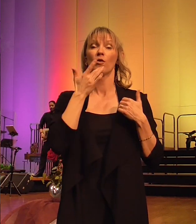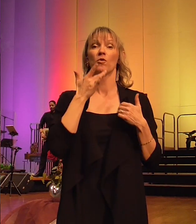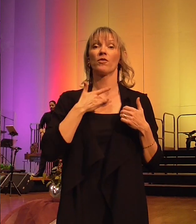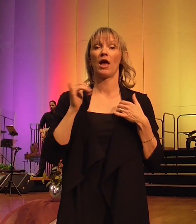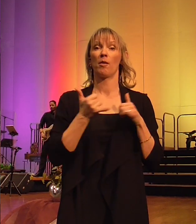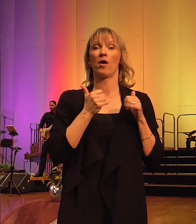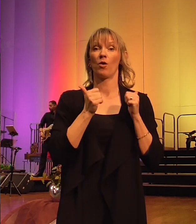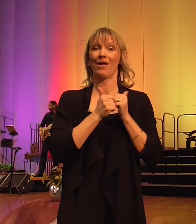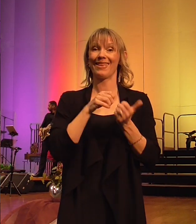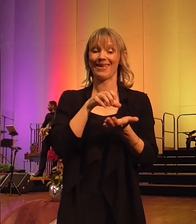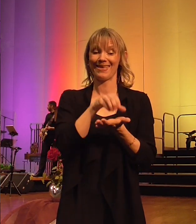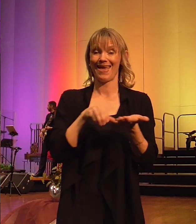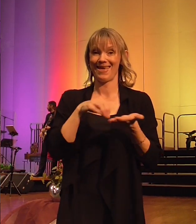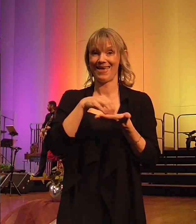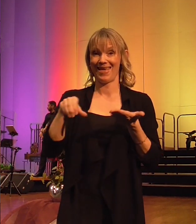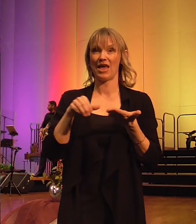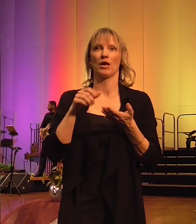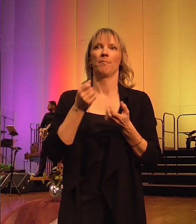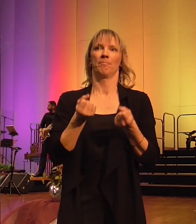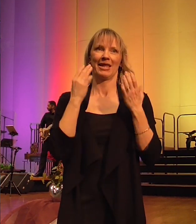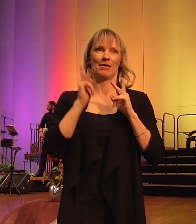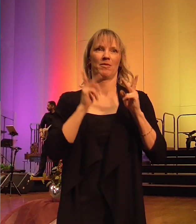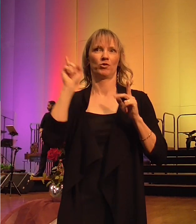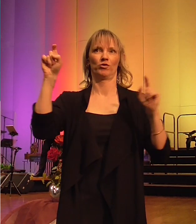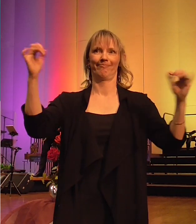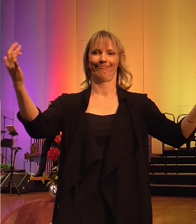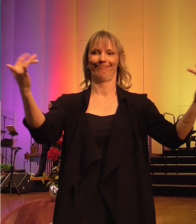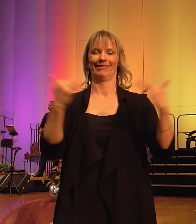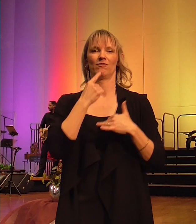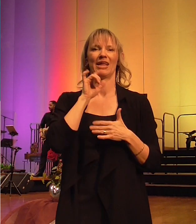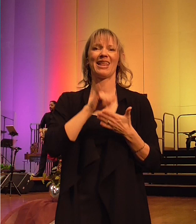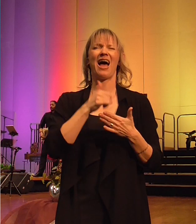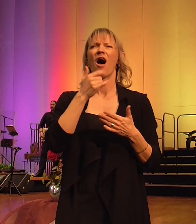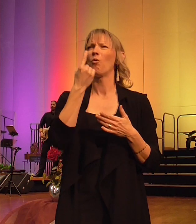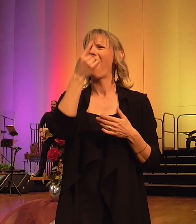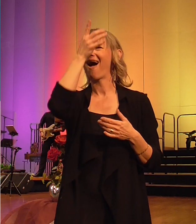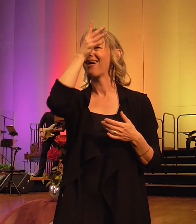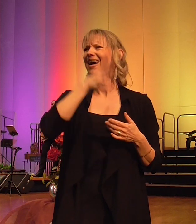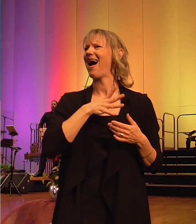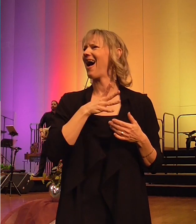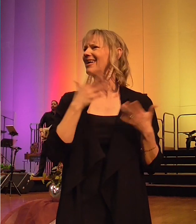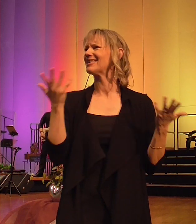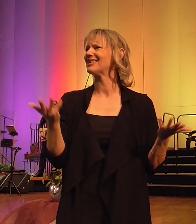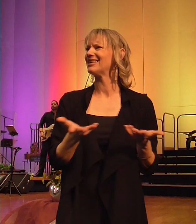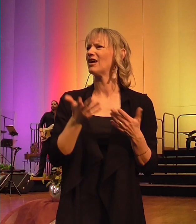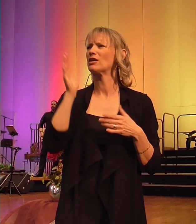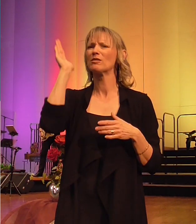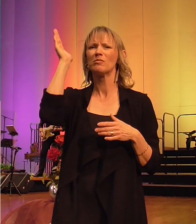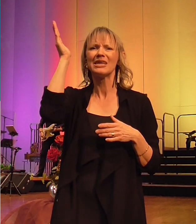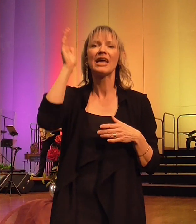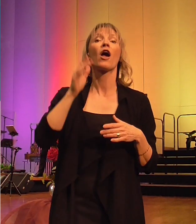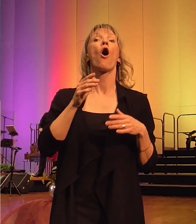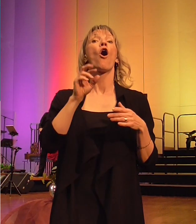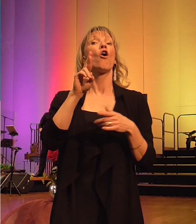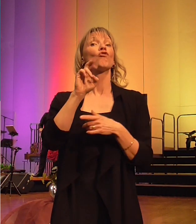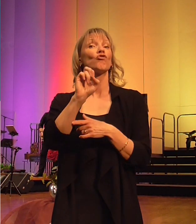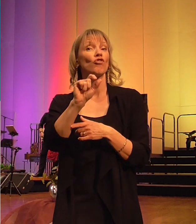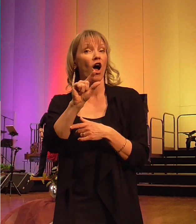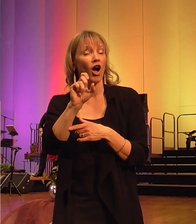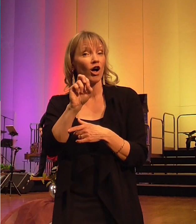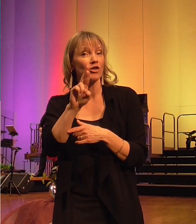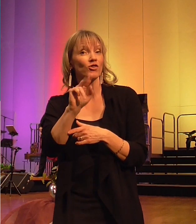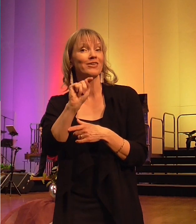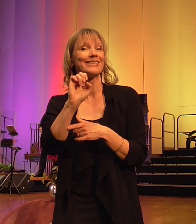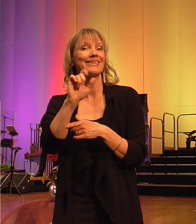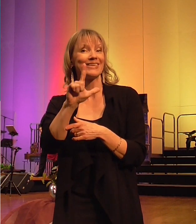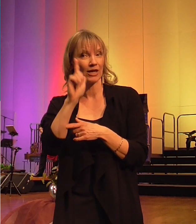with cake. So that should bring a lot of people in. And some guy is here to help lead that party. He's speaking here next week. His name is Roger Teal. We're looking forward to having